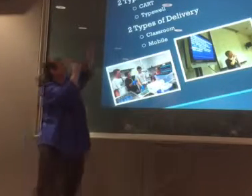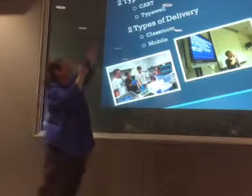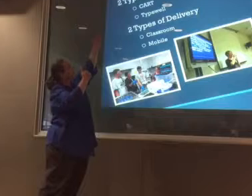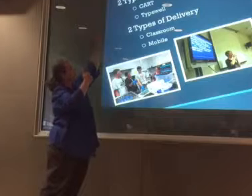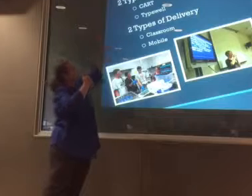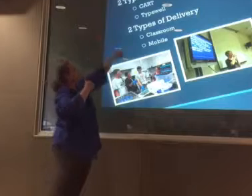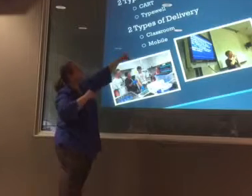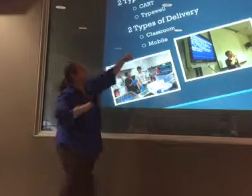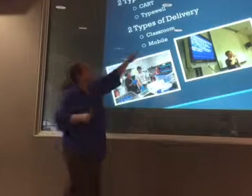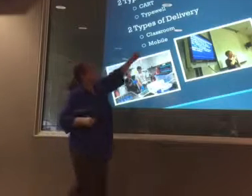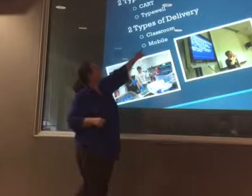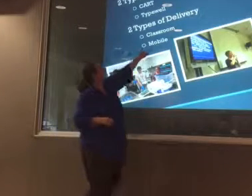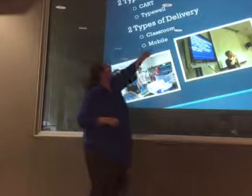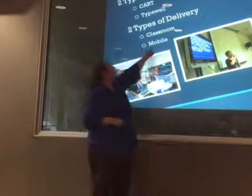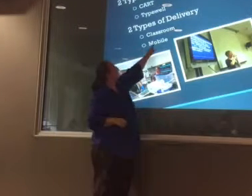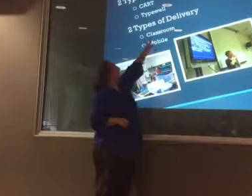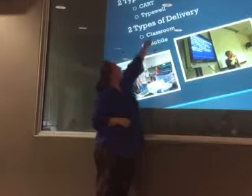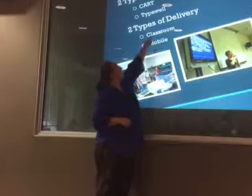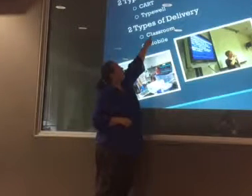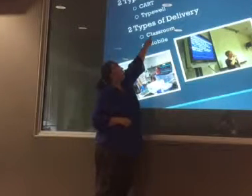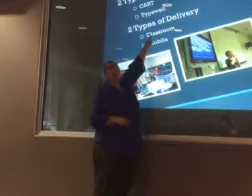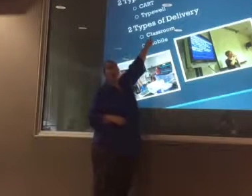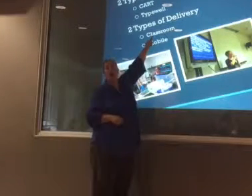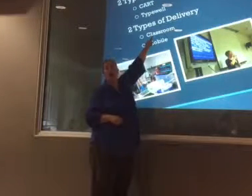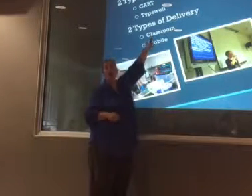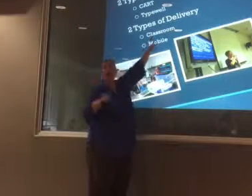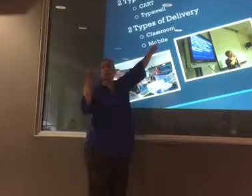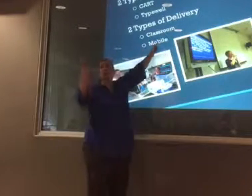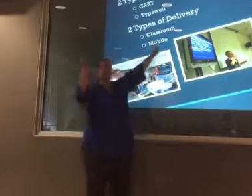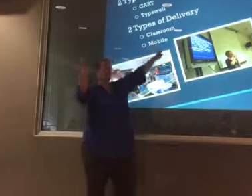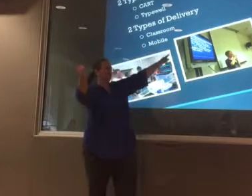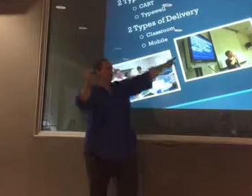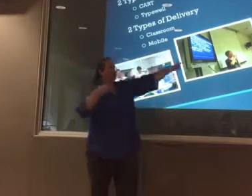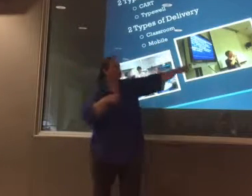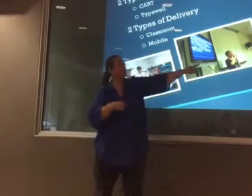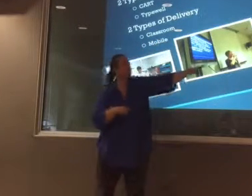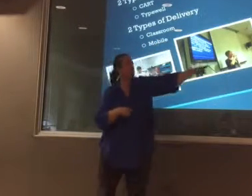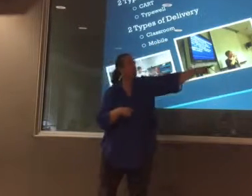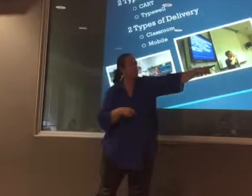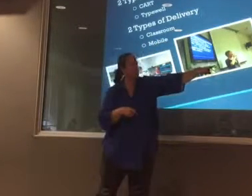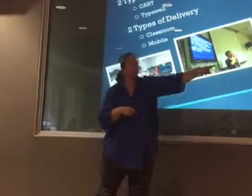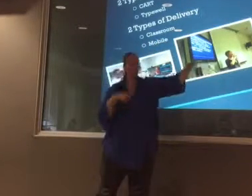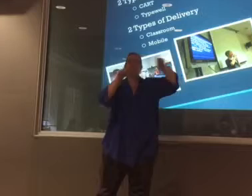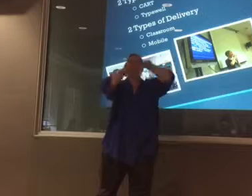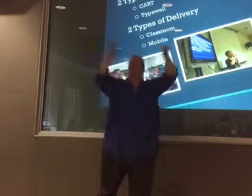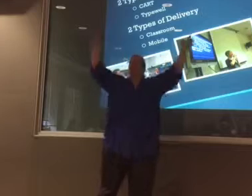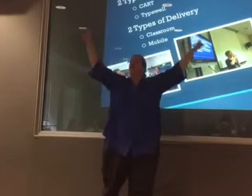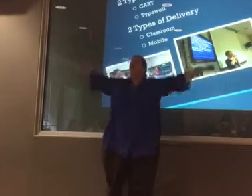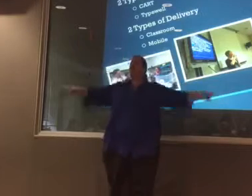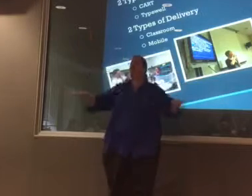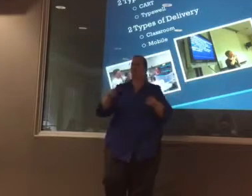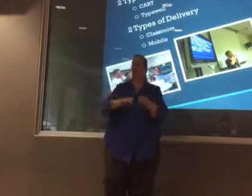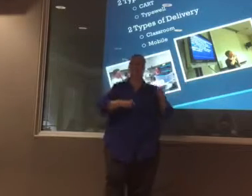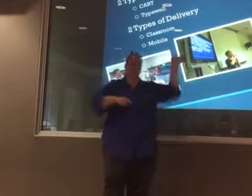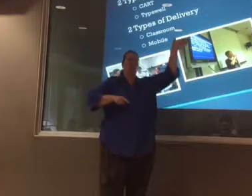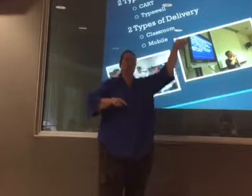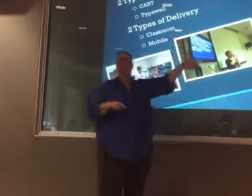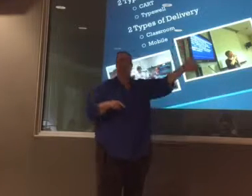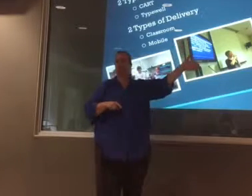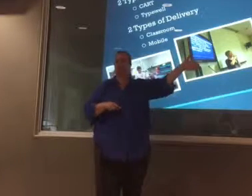Okay, so we already mentioned the two types of captioning, and now we have two types of delivery. So the first one is what's